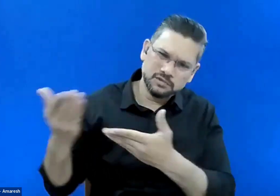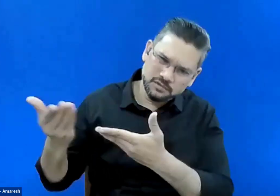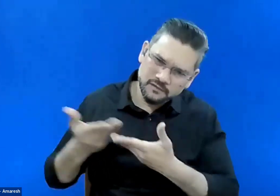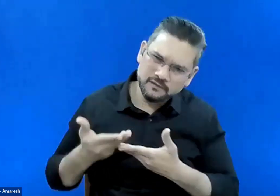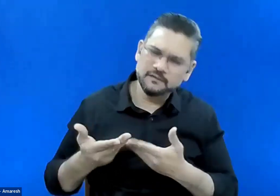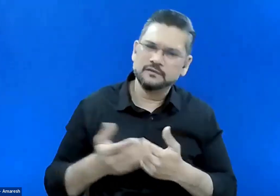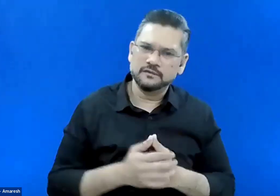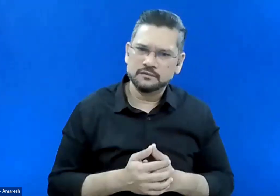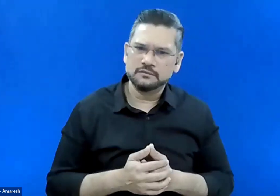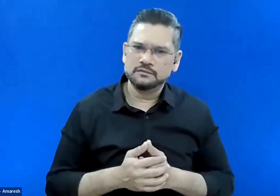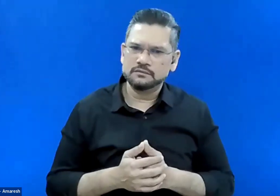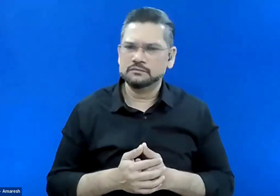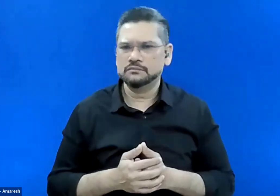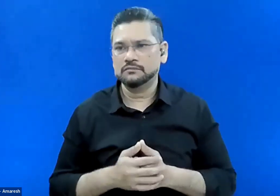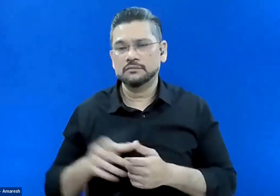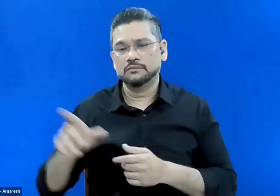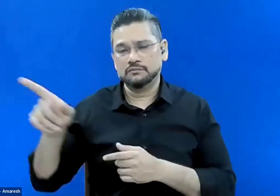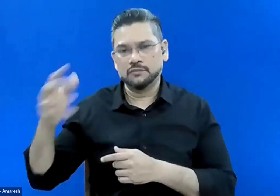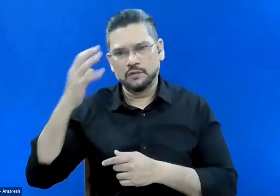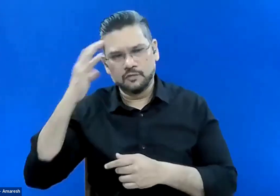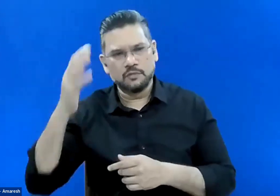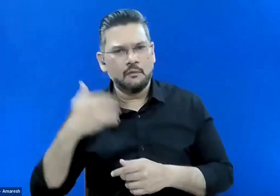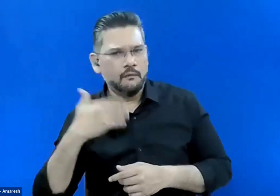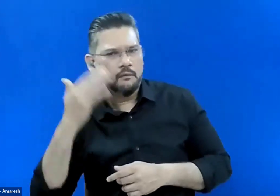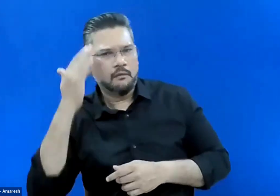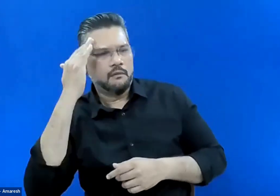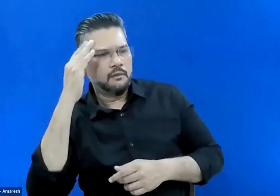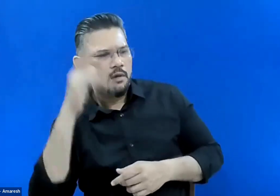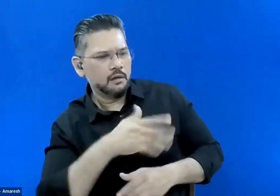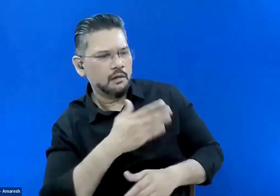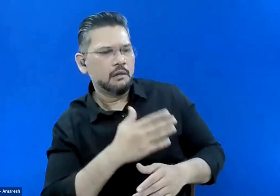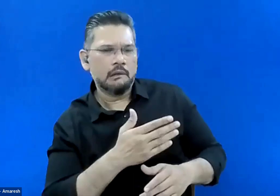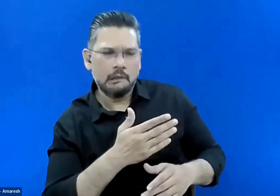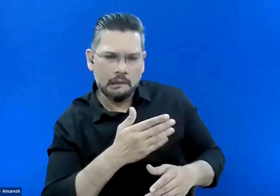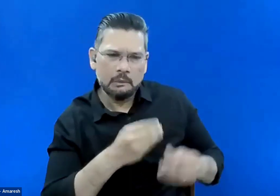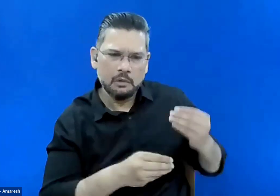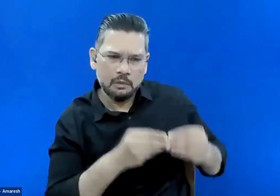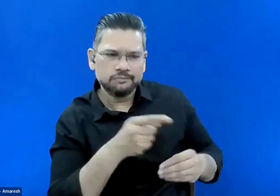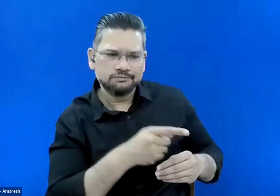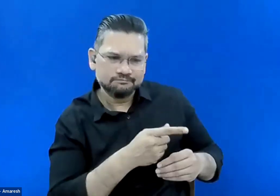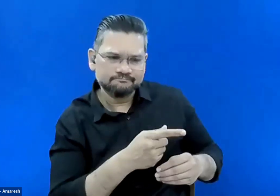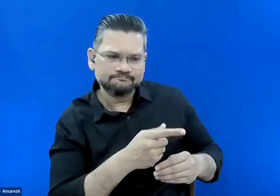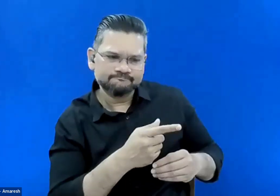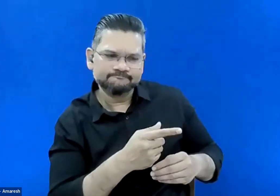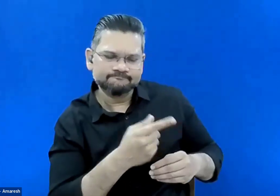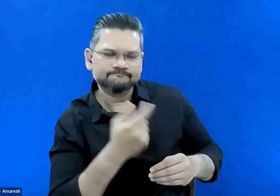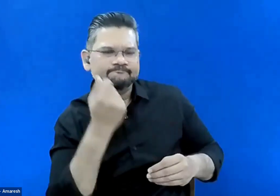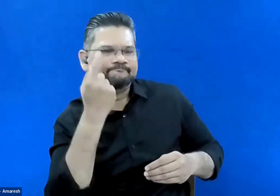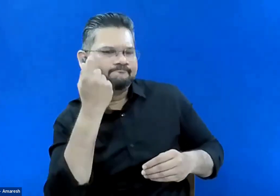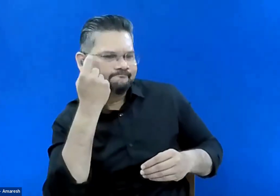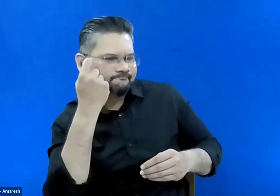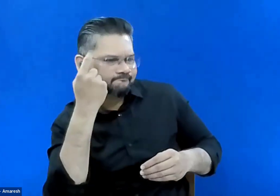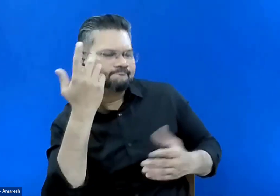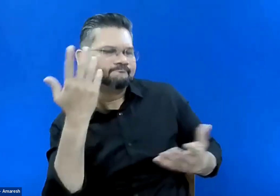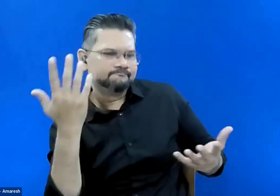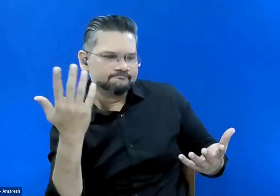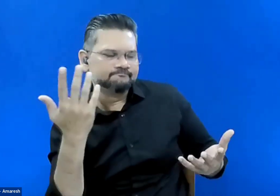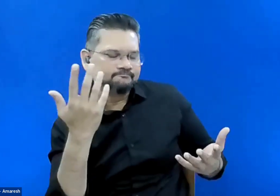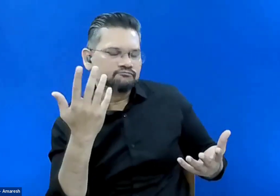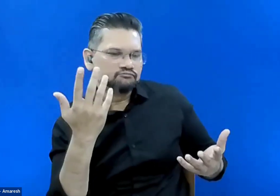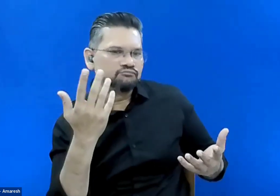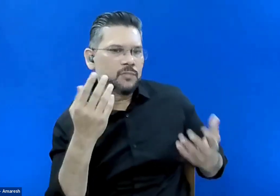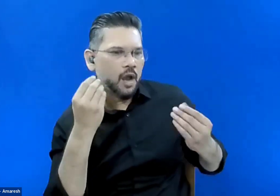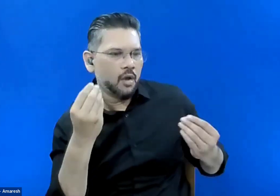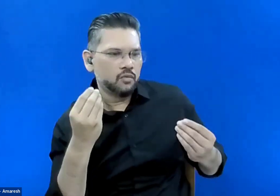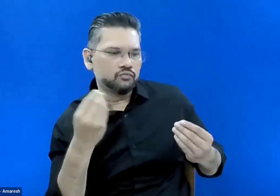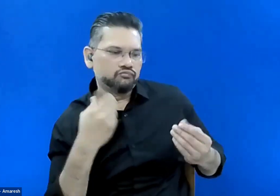By knowing the challenges of the youth with disabilities in educational institution and realizing what we